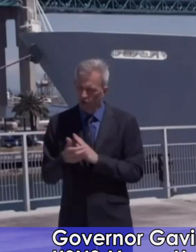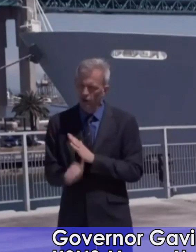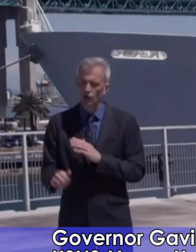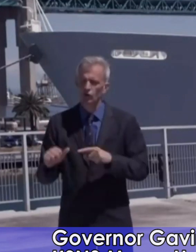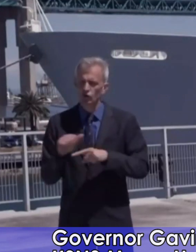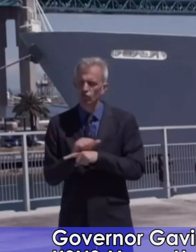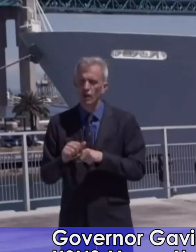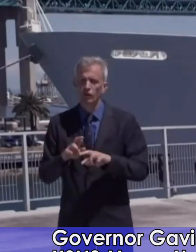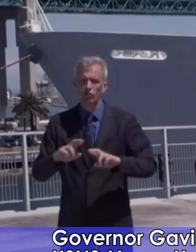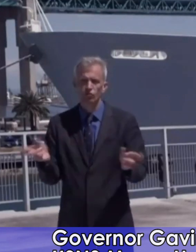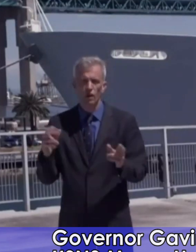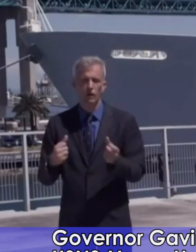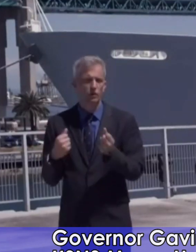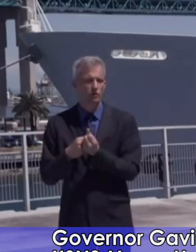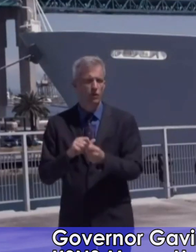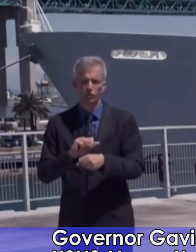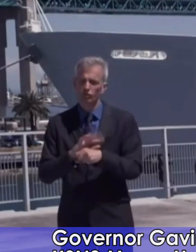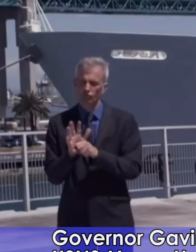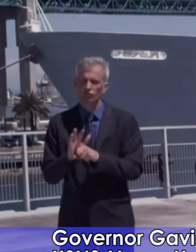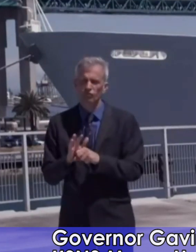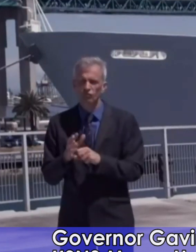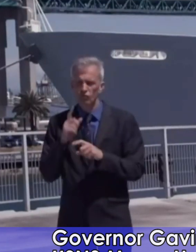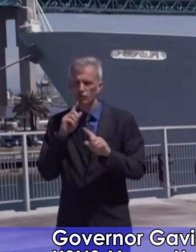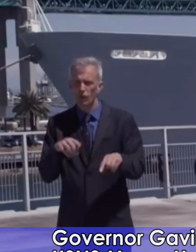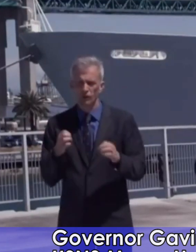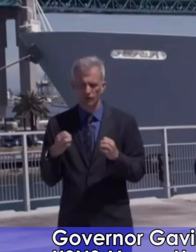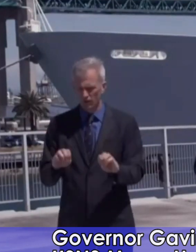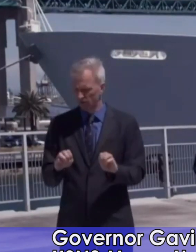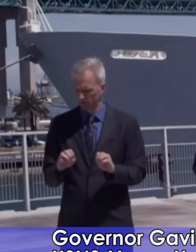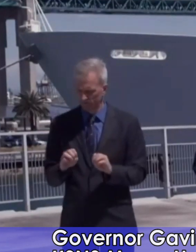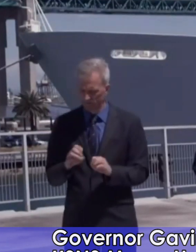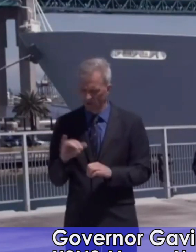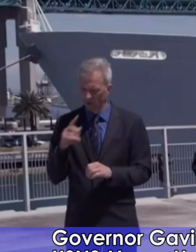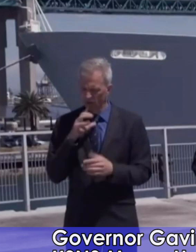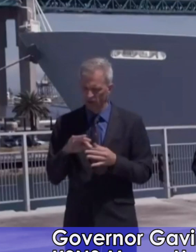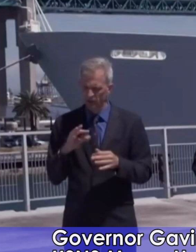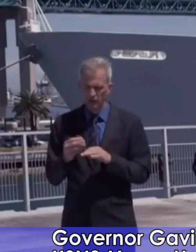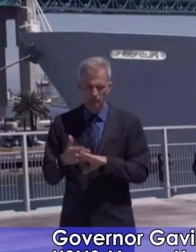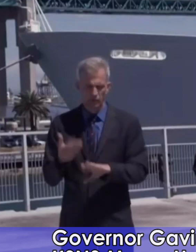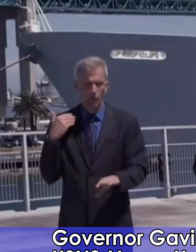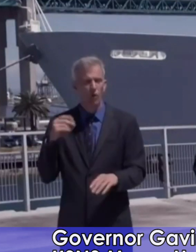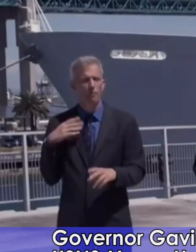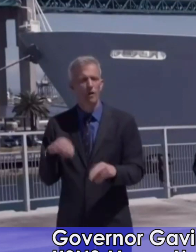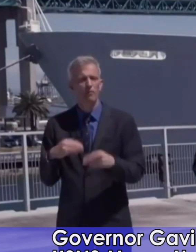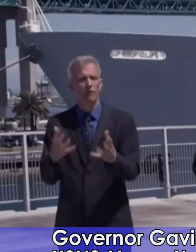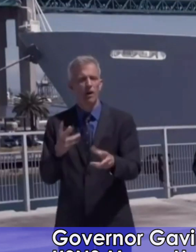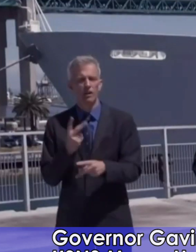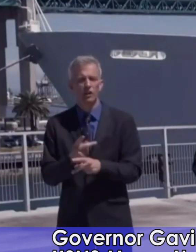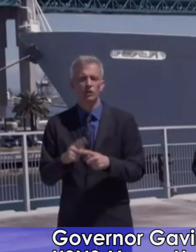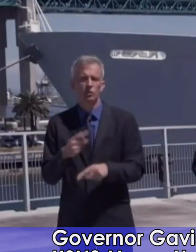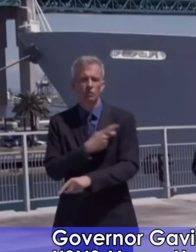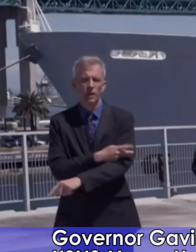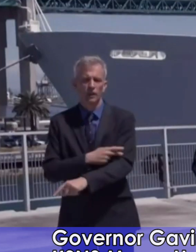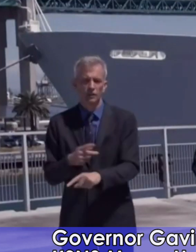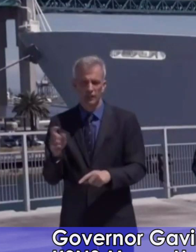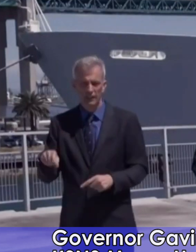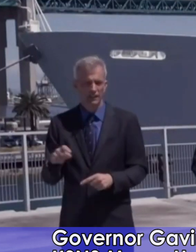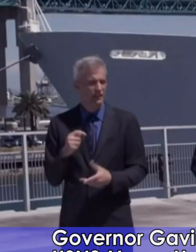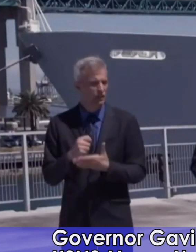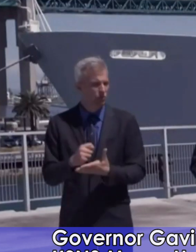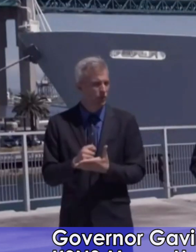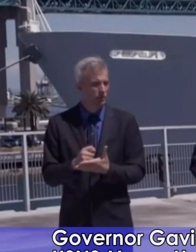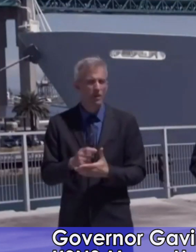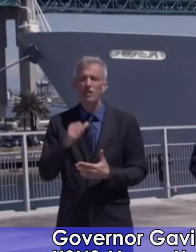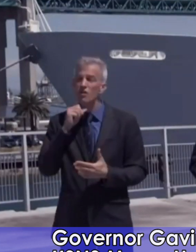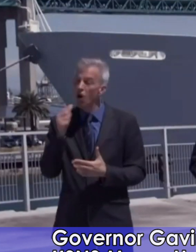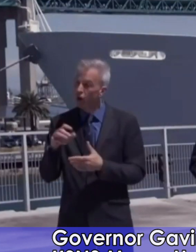to support COVID-19 response efforts. And as said before, by providing care to patients in need of treatment not related